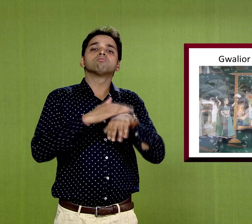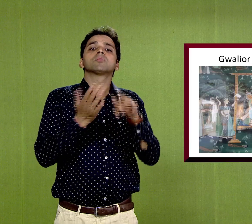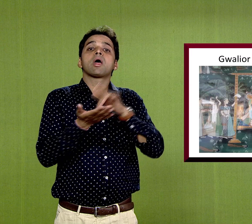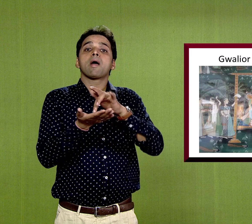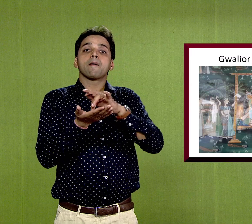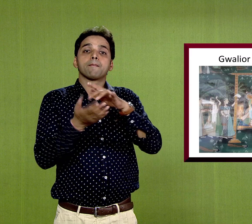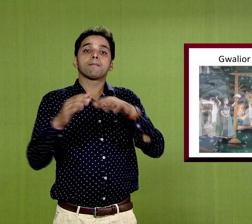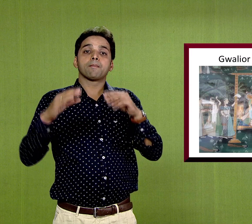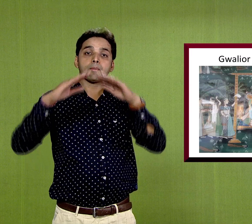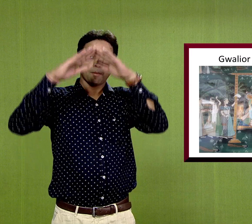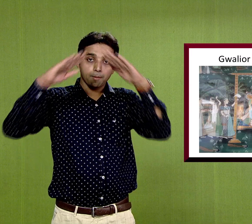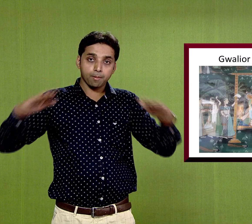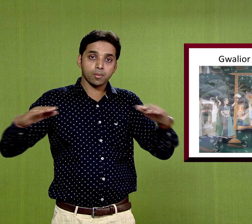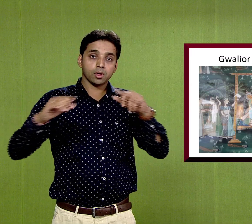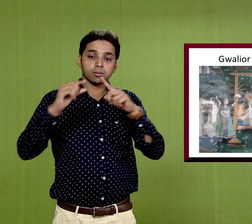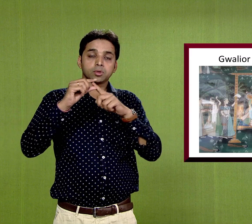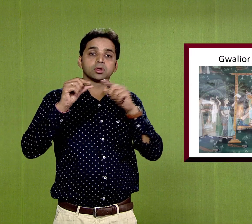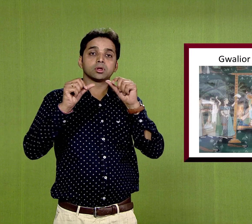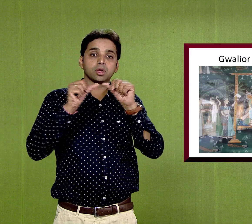of the Gwalior king